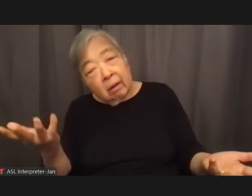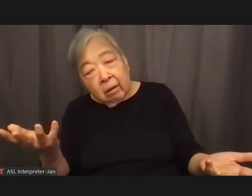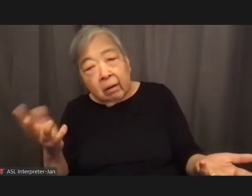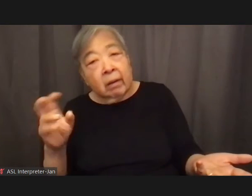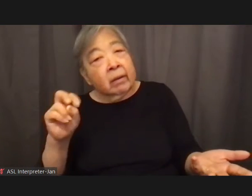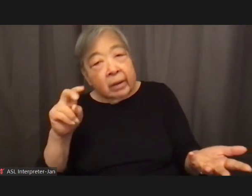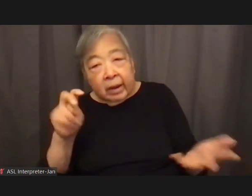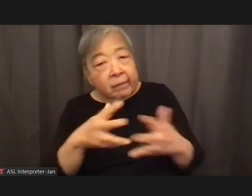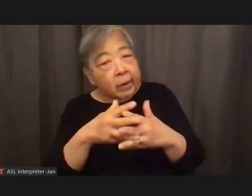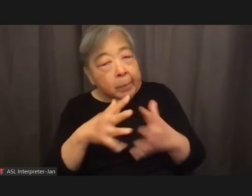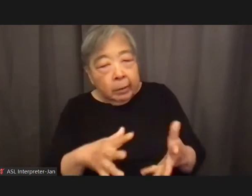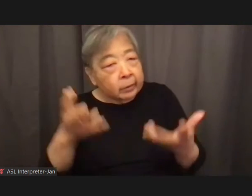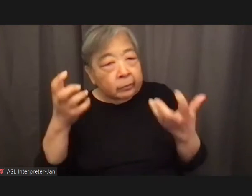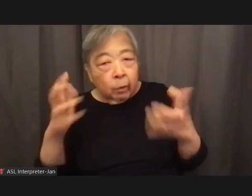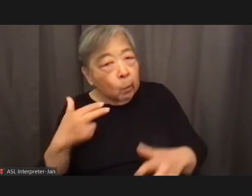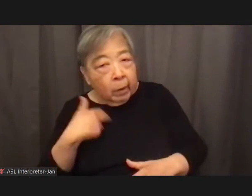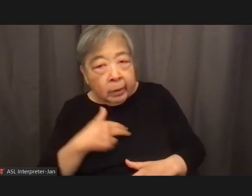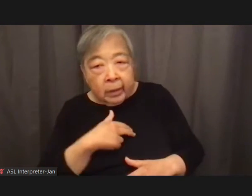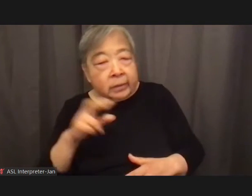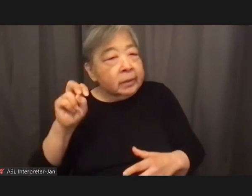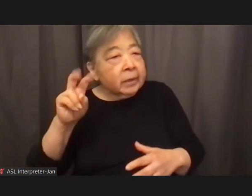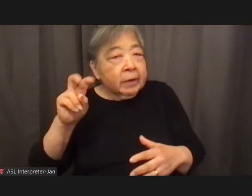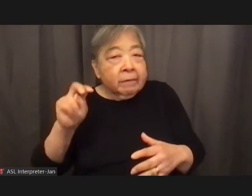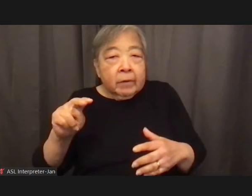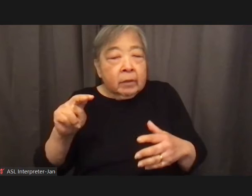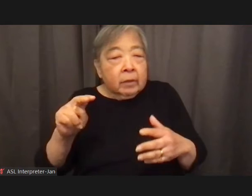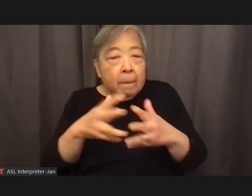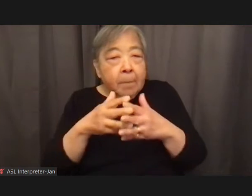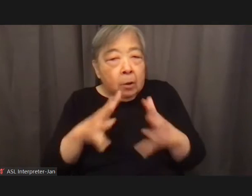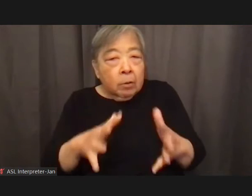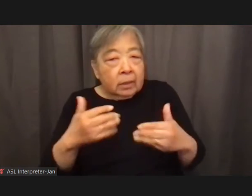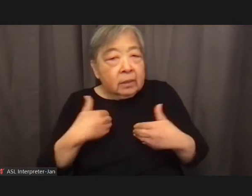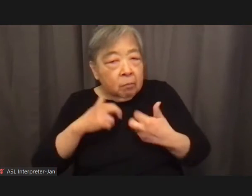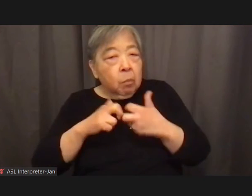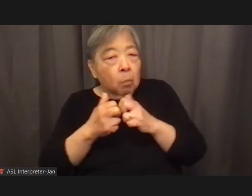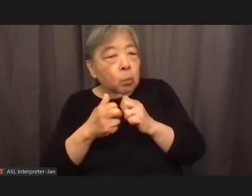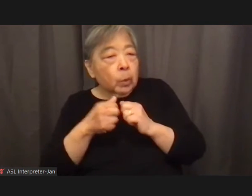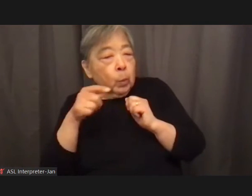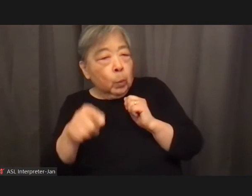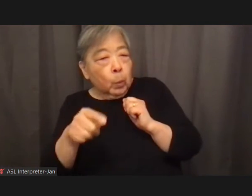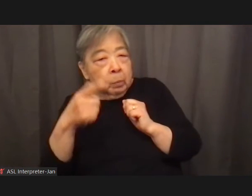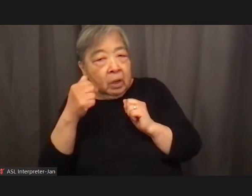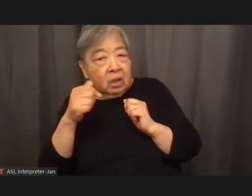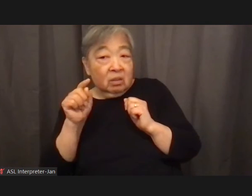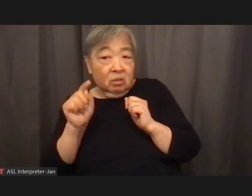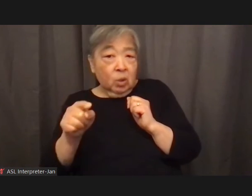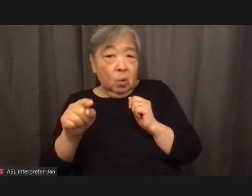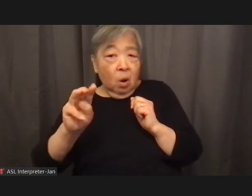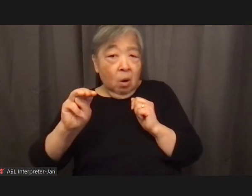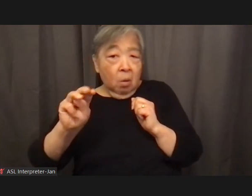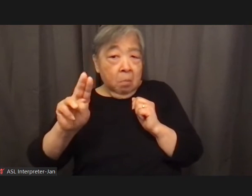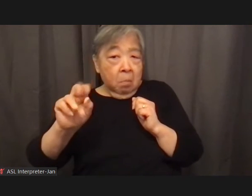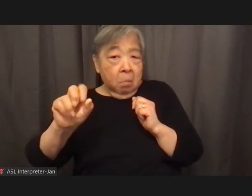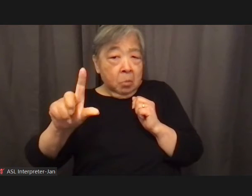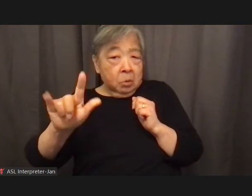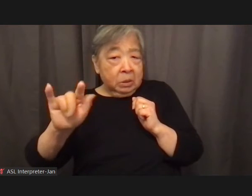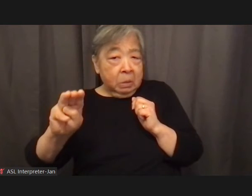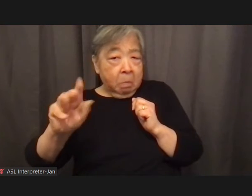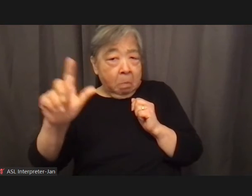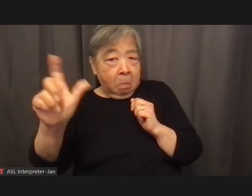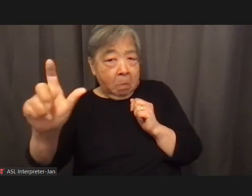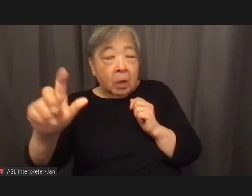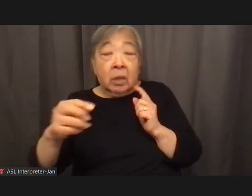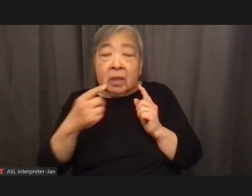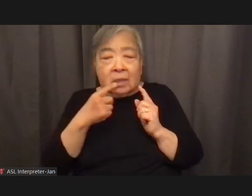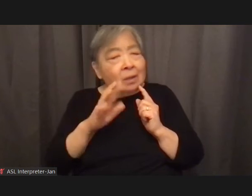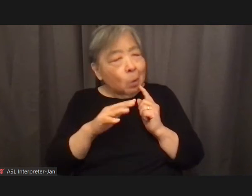you. Even the Americans have an issue with you because you are Muslims. So they said, do the film and